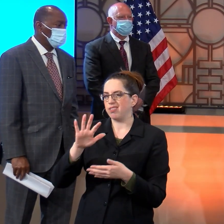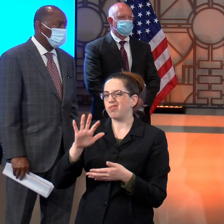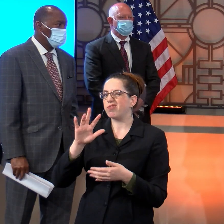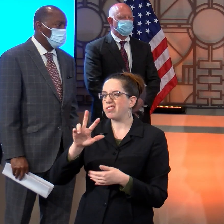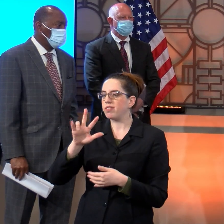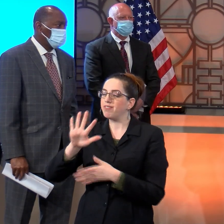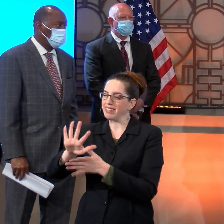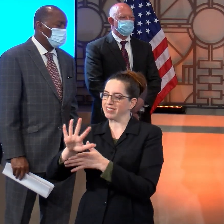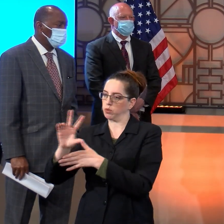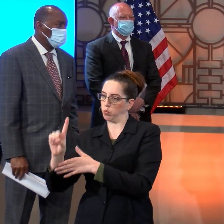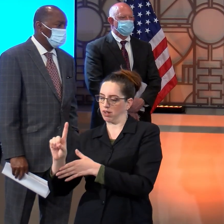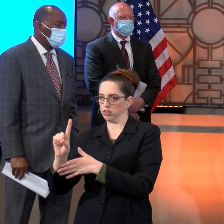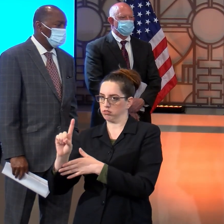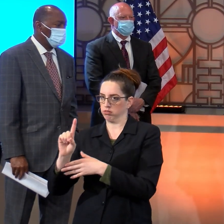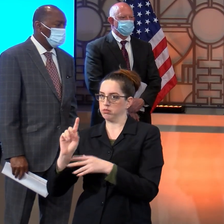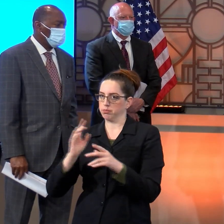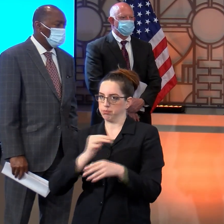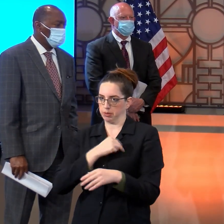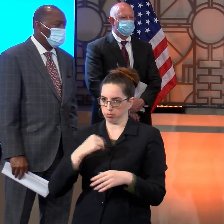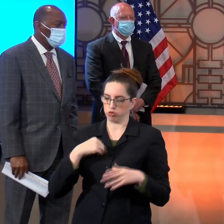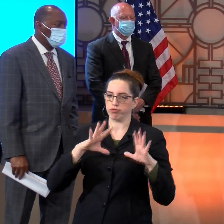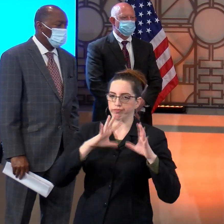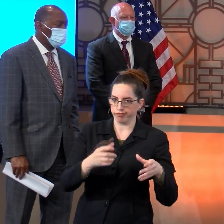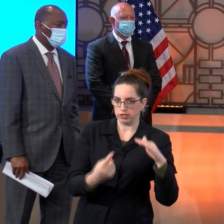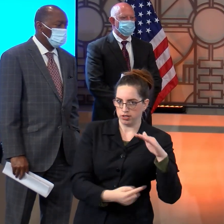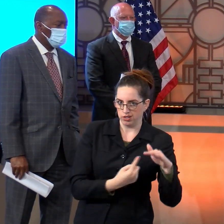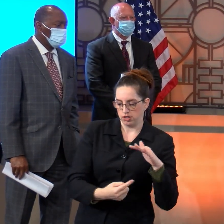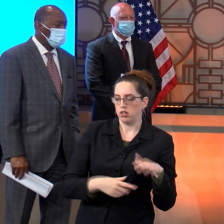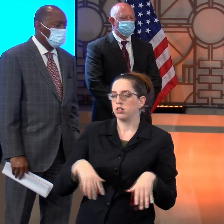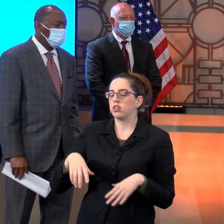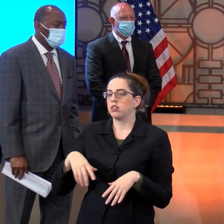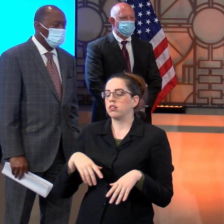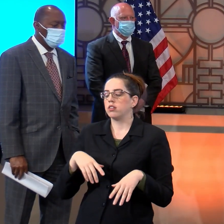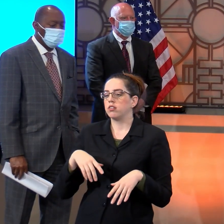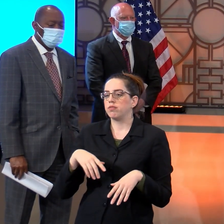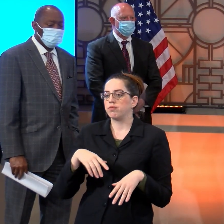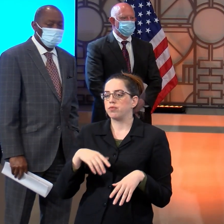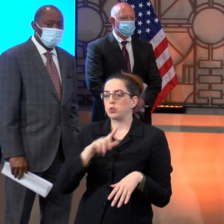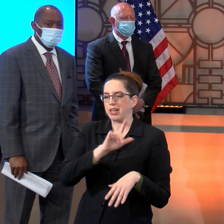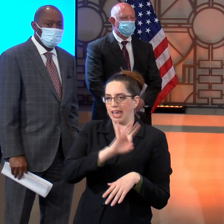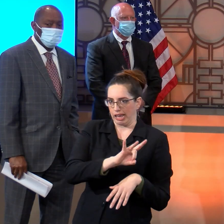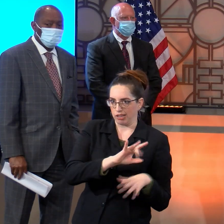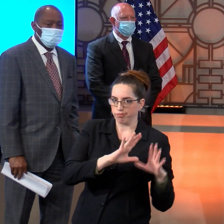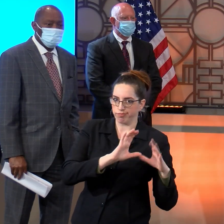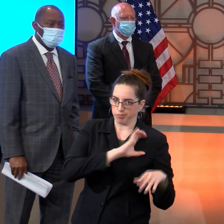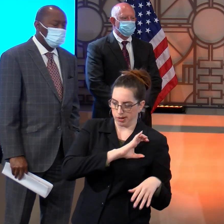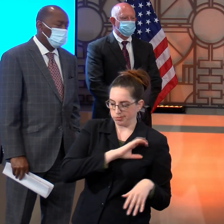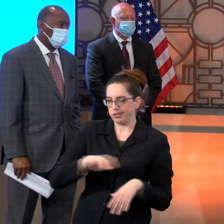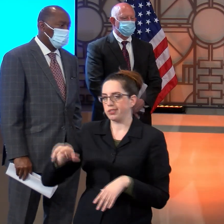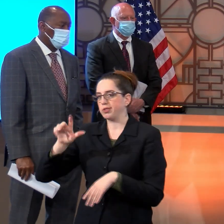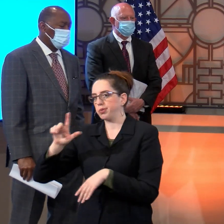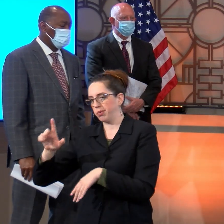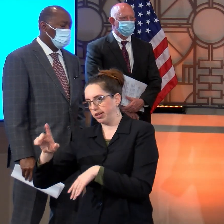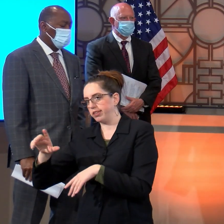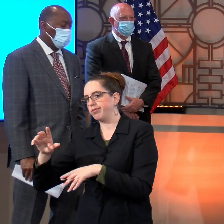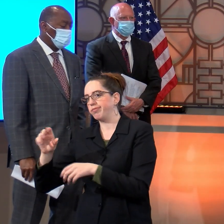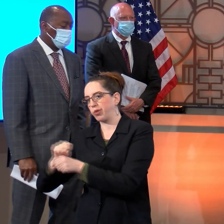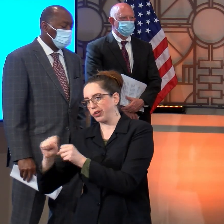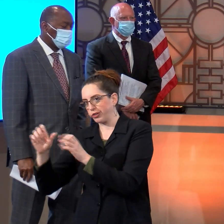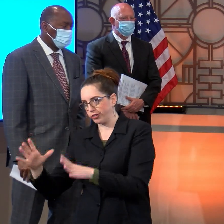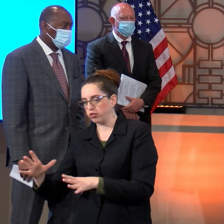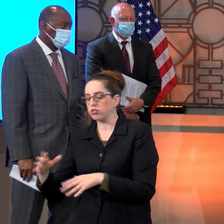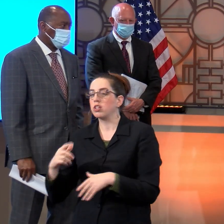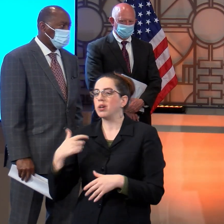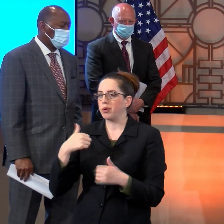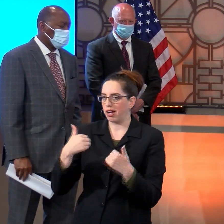members of the department that are in quarantine, 28 classified, 23 support personnel. We remain at 42 positives that, in terms